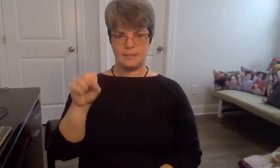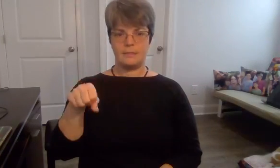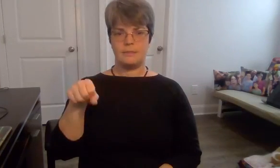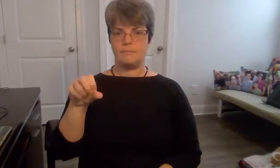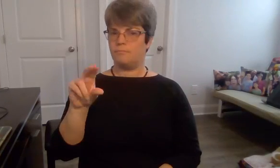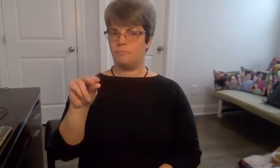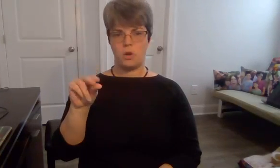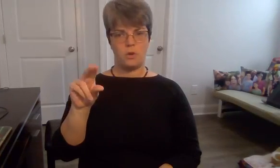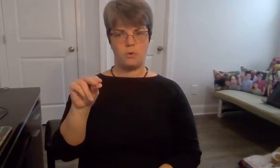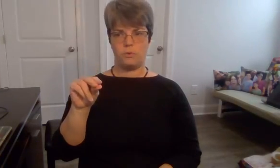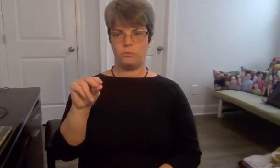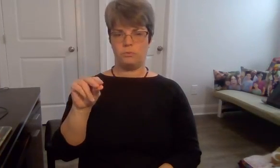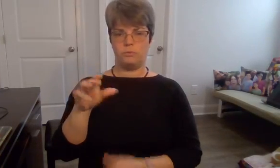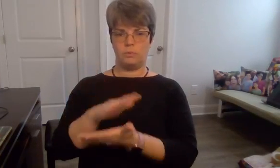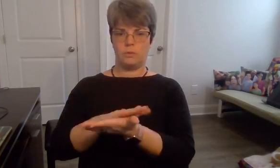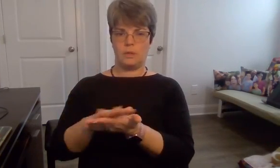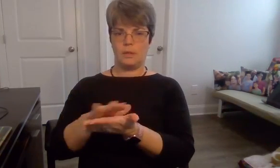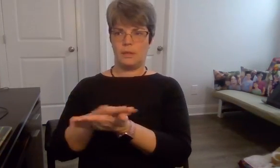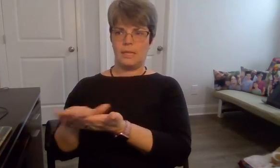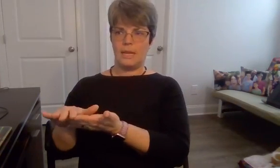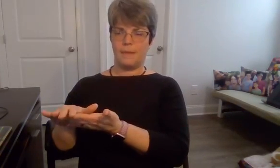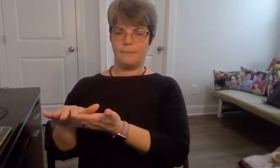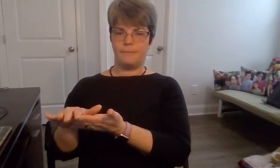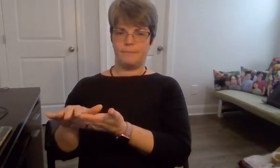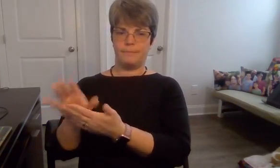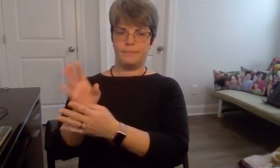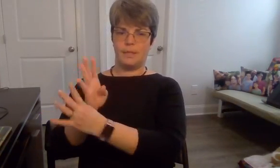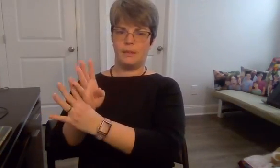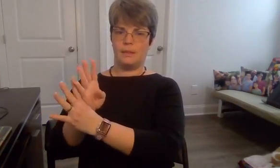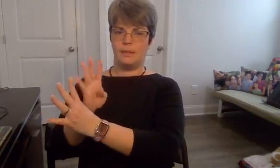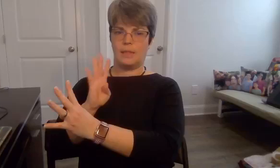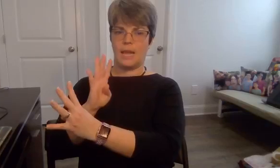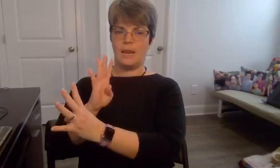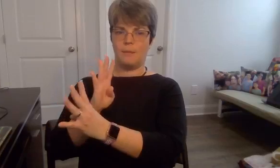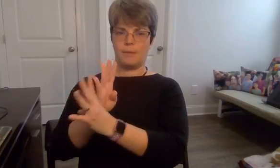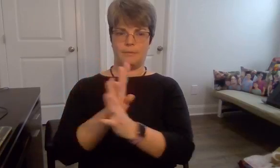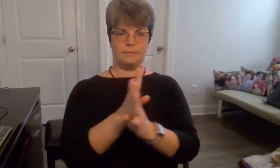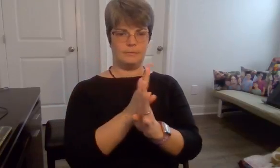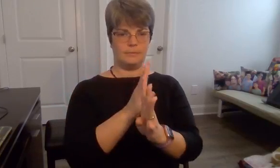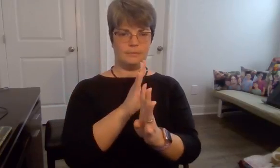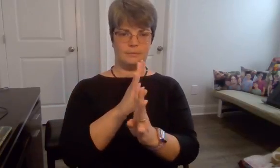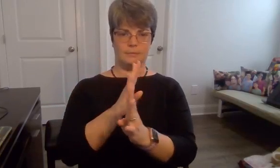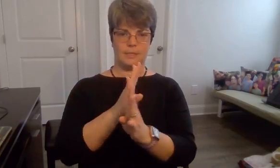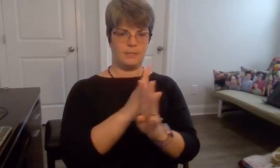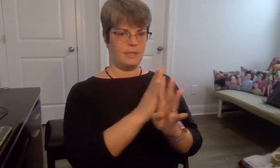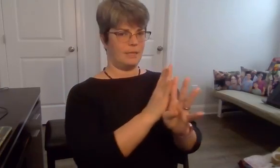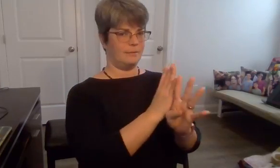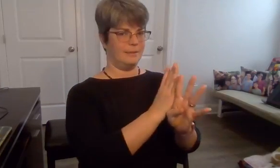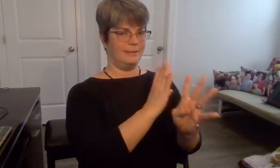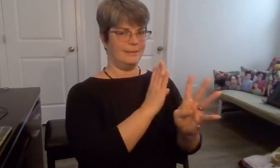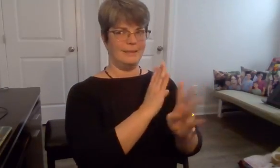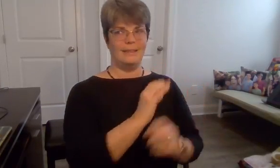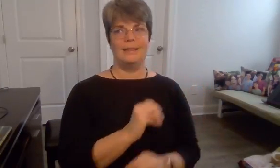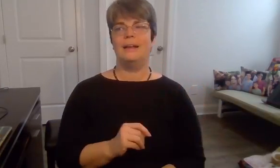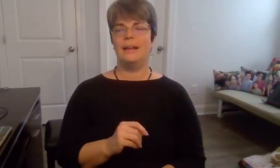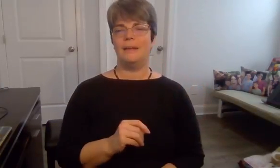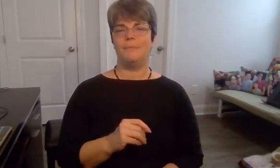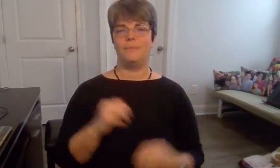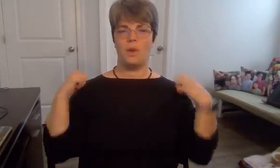yes, no, clean up, line up, you can see that,